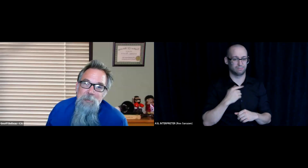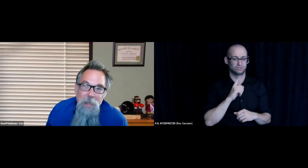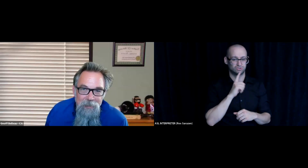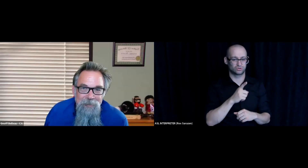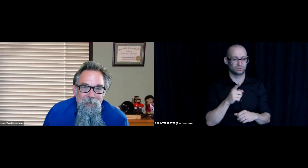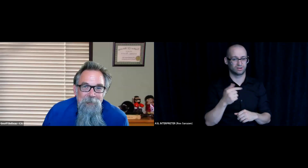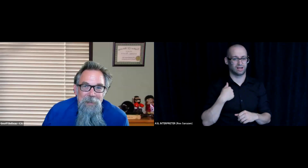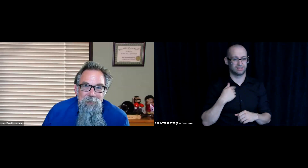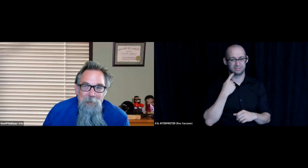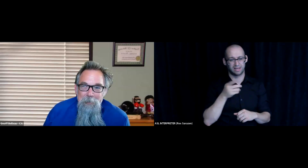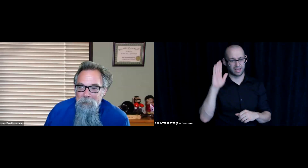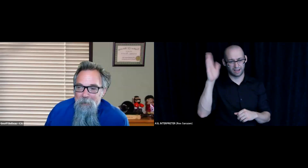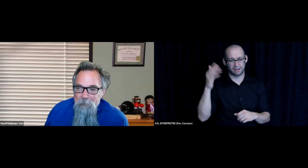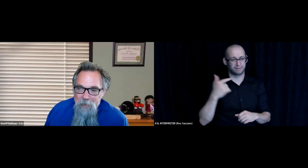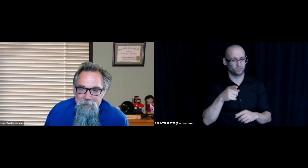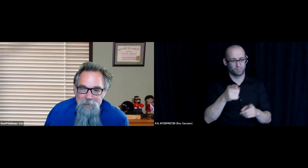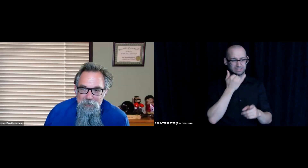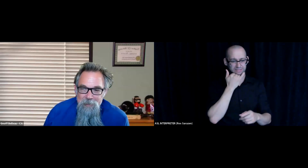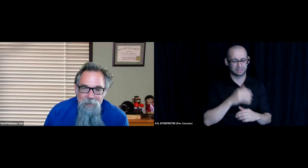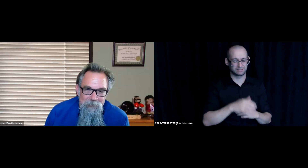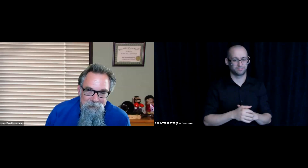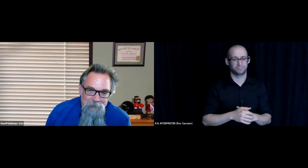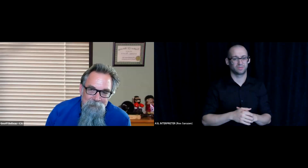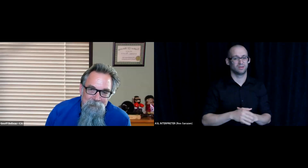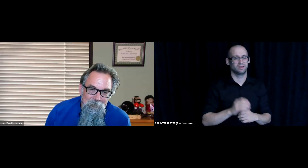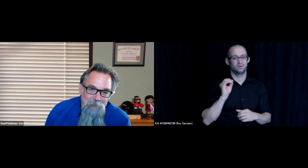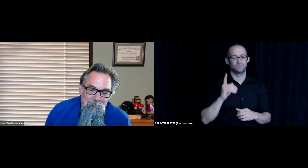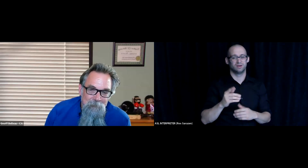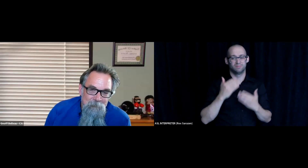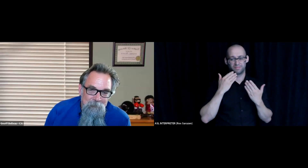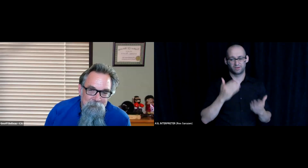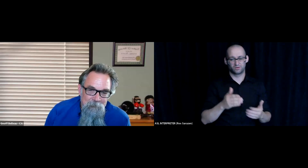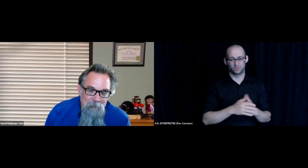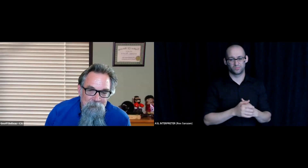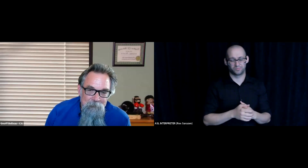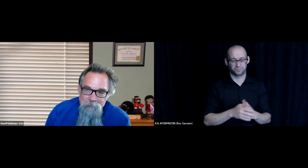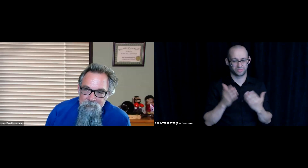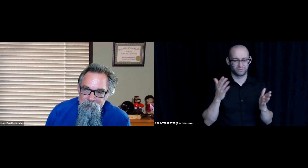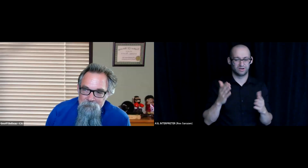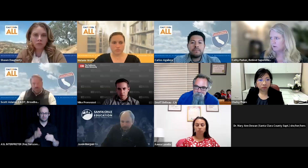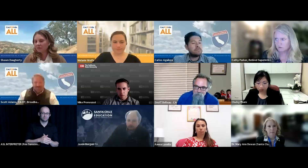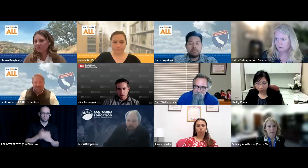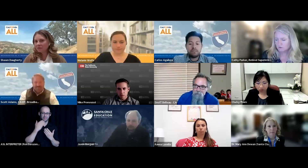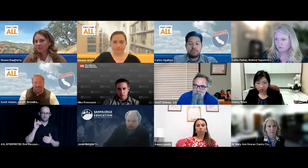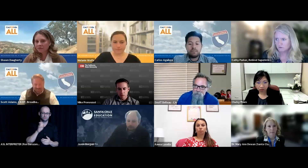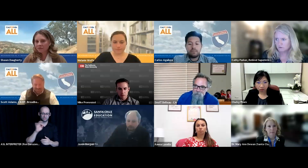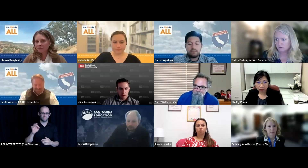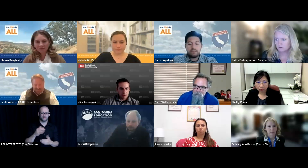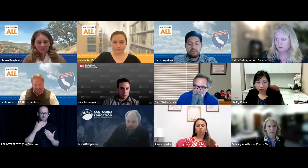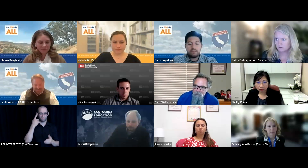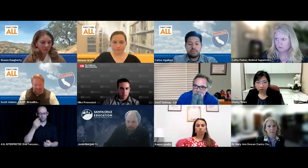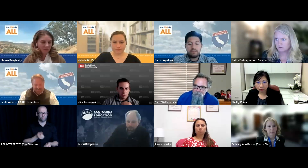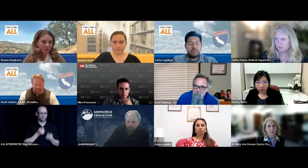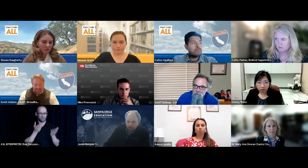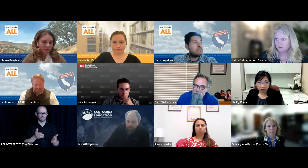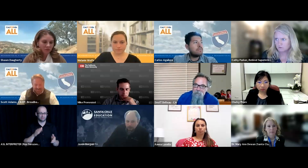wasn't what we said." So thanks for letting me be here and share it today. Thank you, Jeff. Thank you so much for providing. It